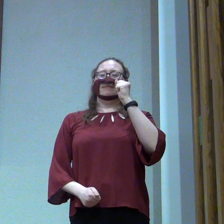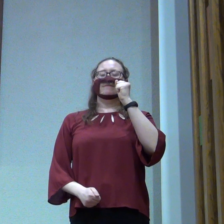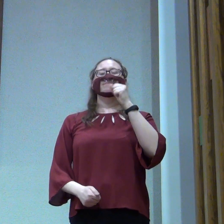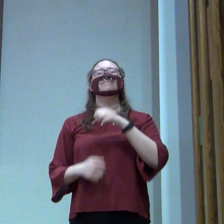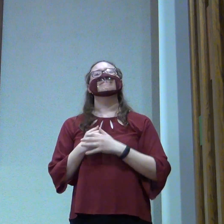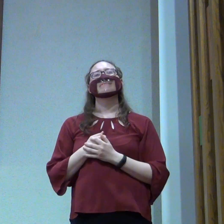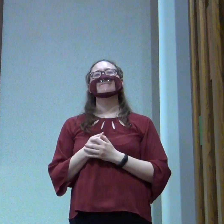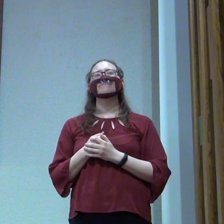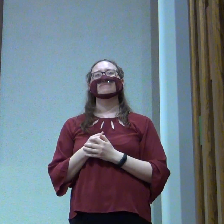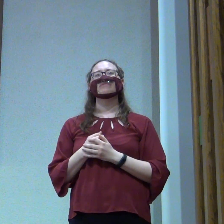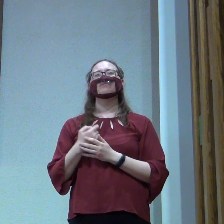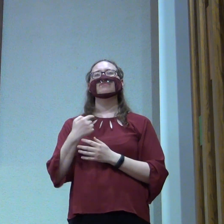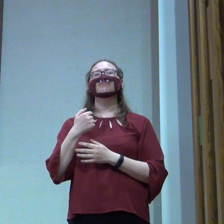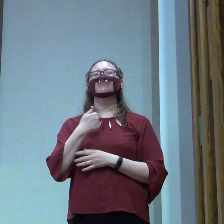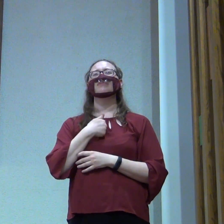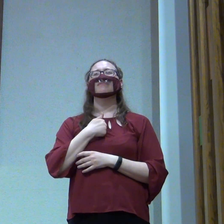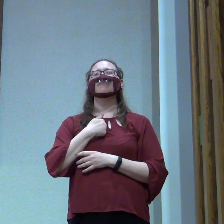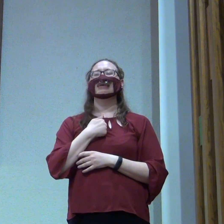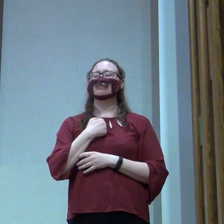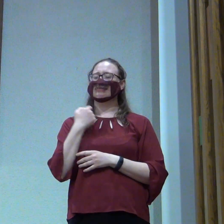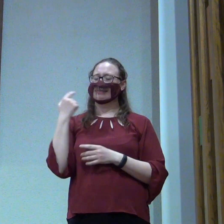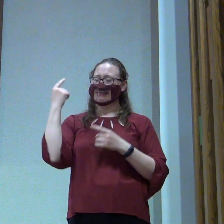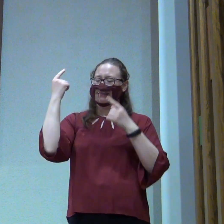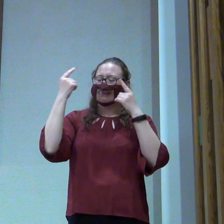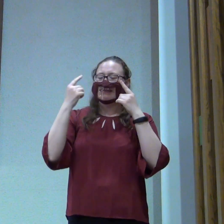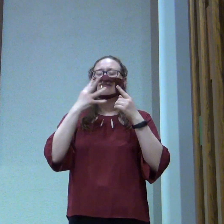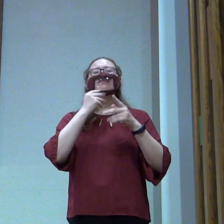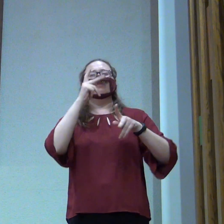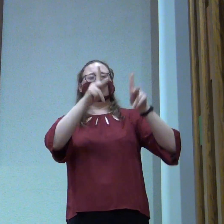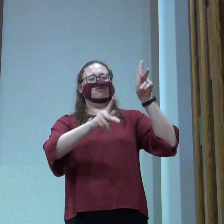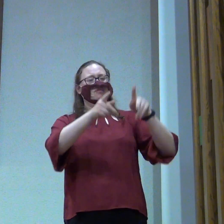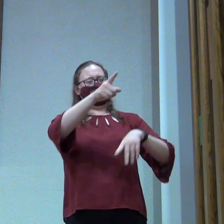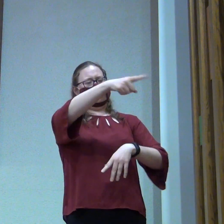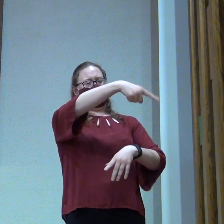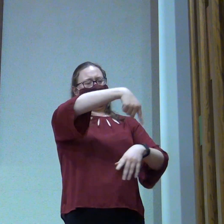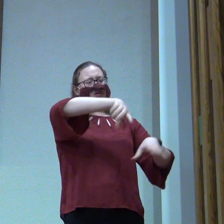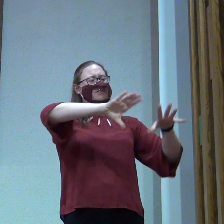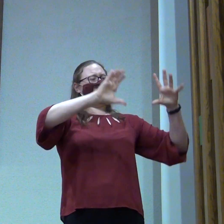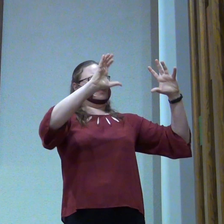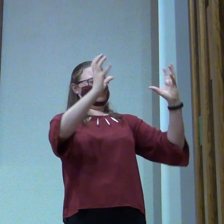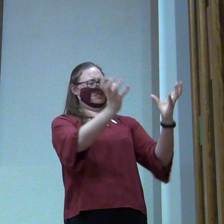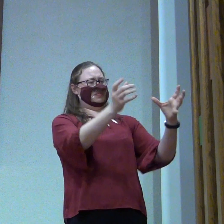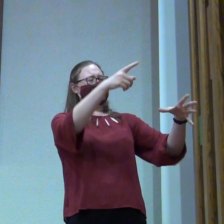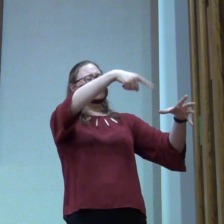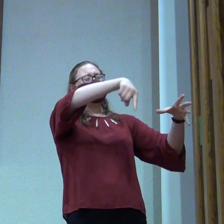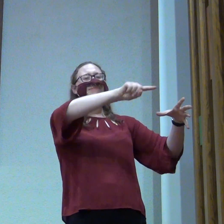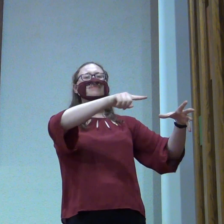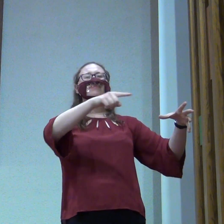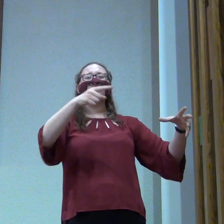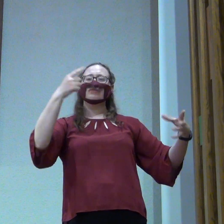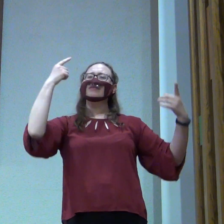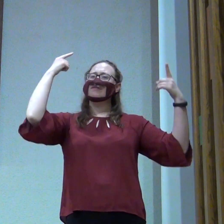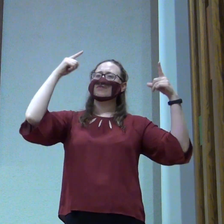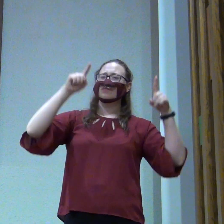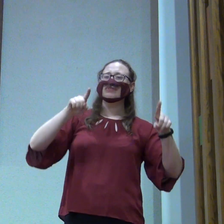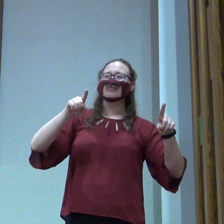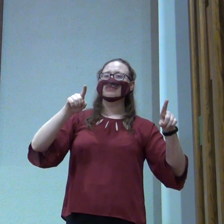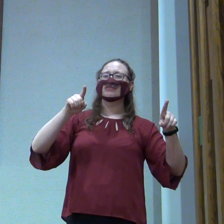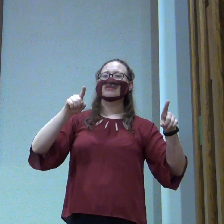And I think the Jewish people as a whole would agree that